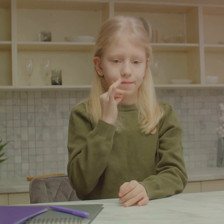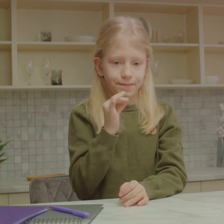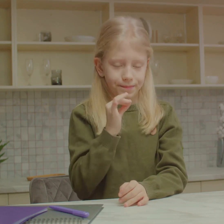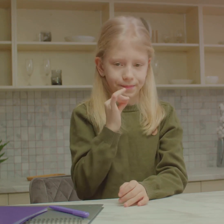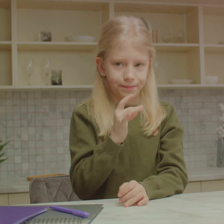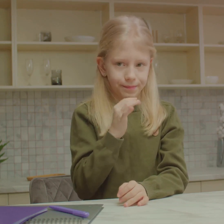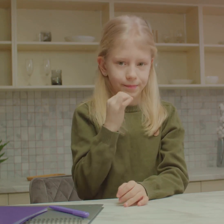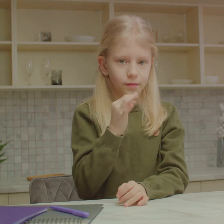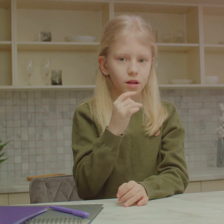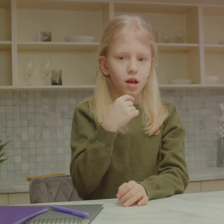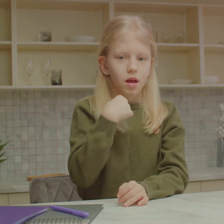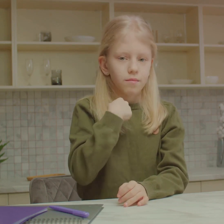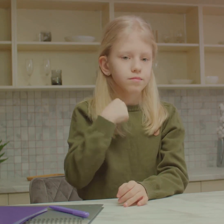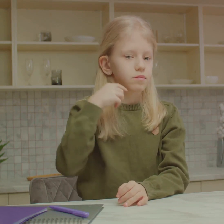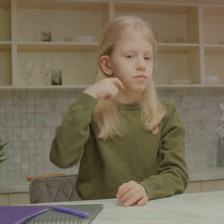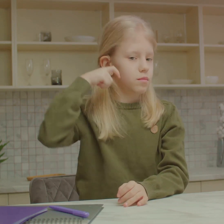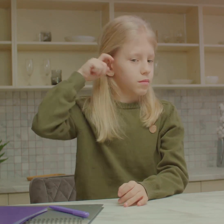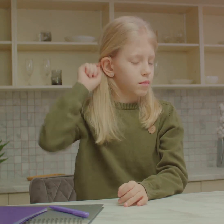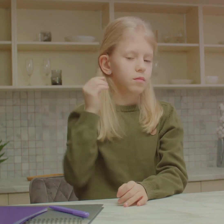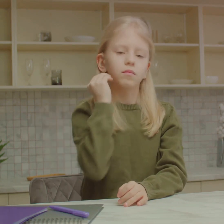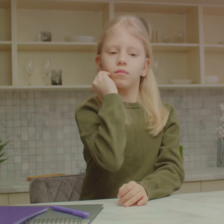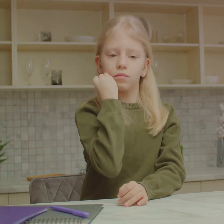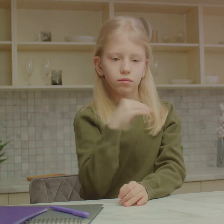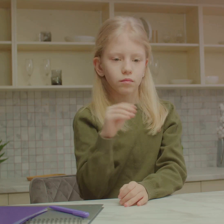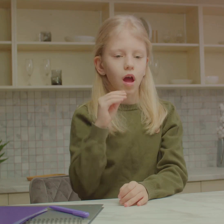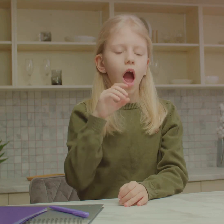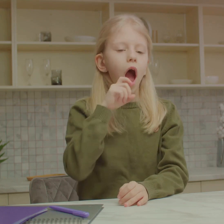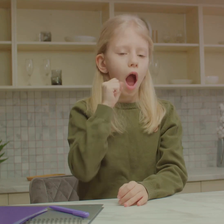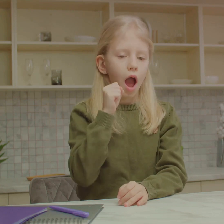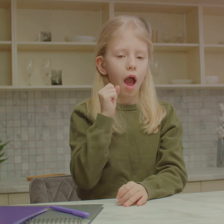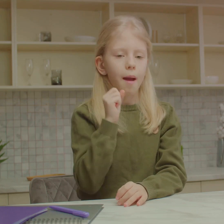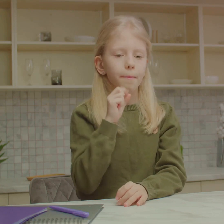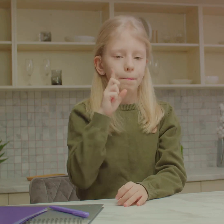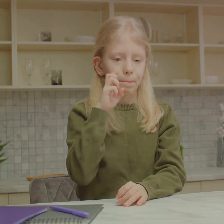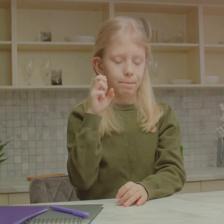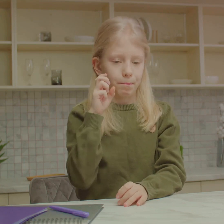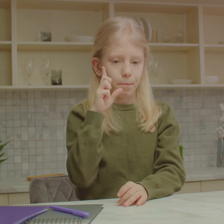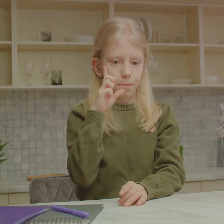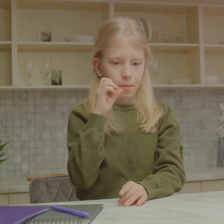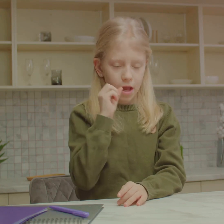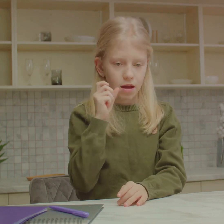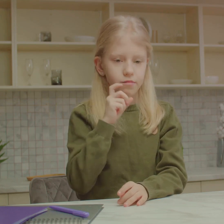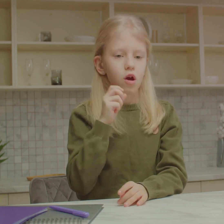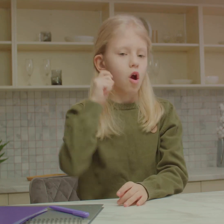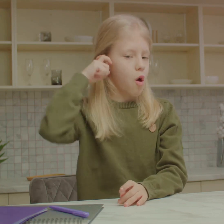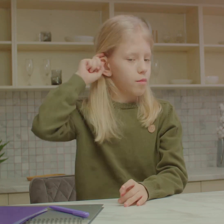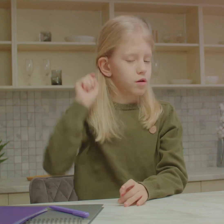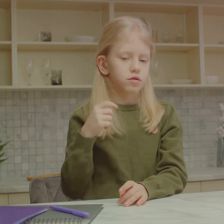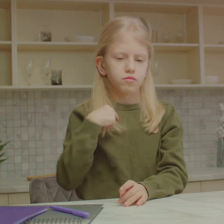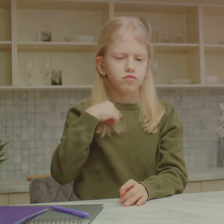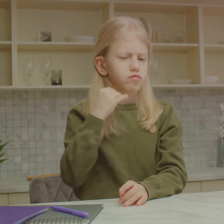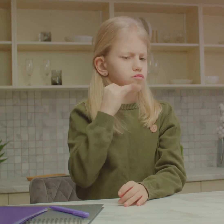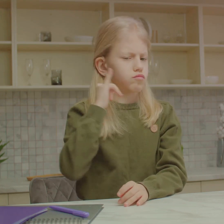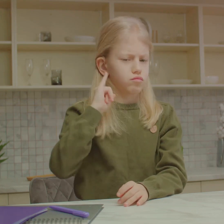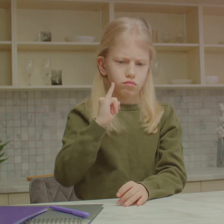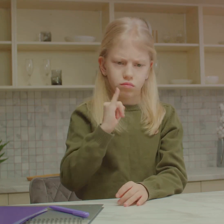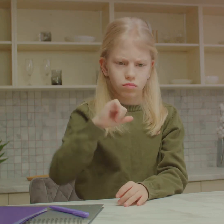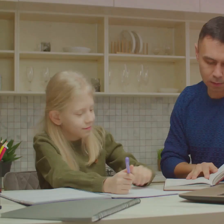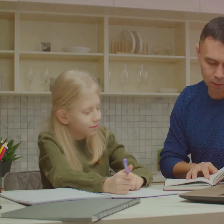temporal lobe are less active for signed language in hearing signers compared to deaf signers. We've also delved into non-linguistic